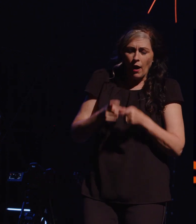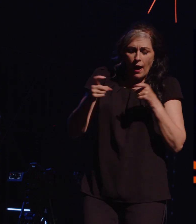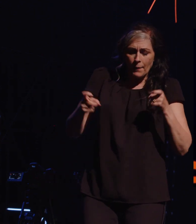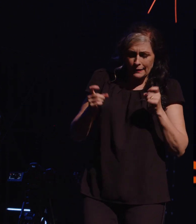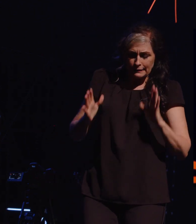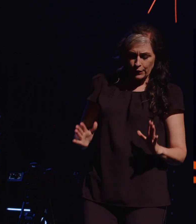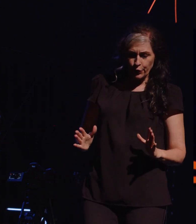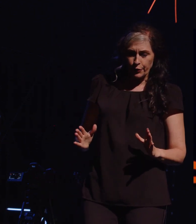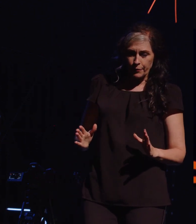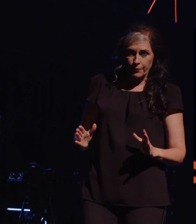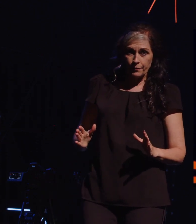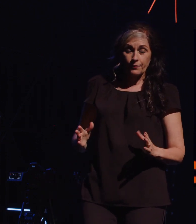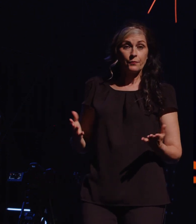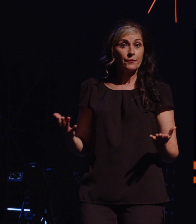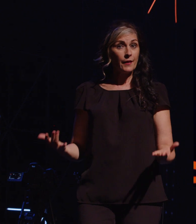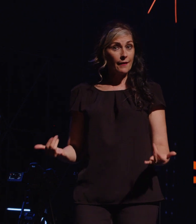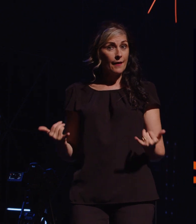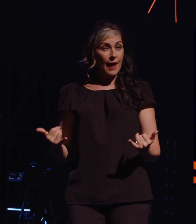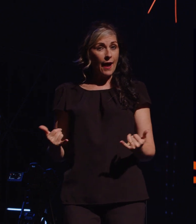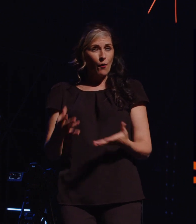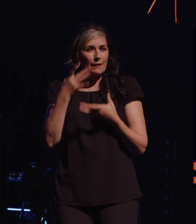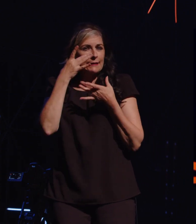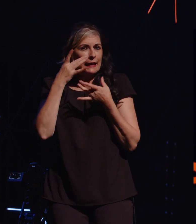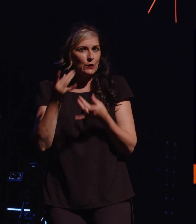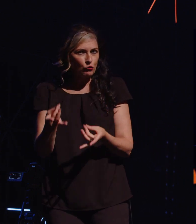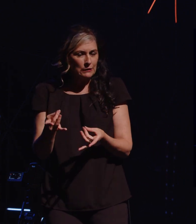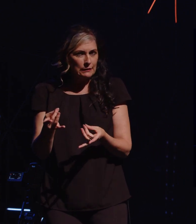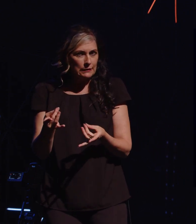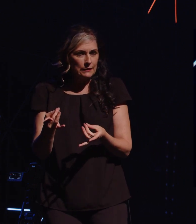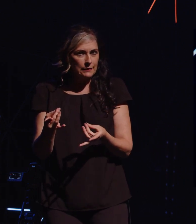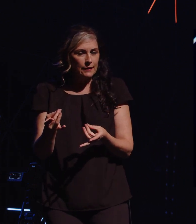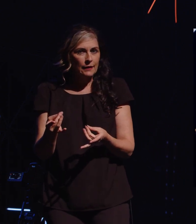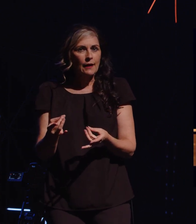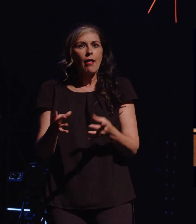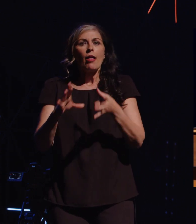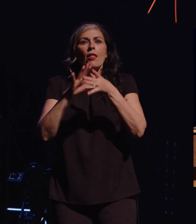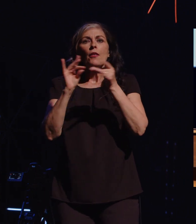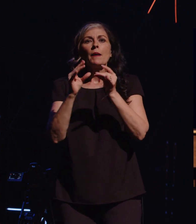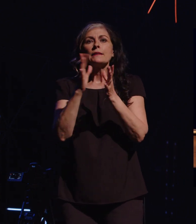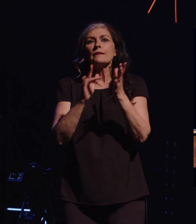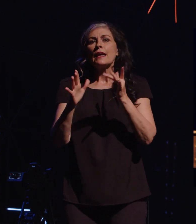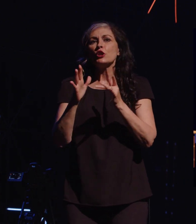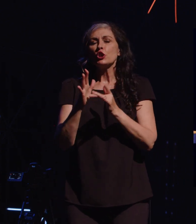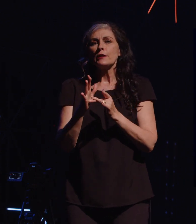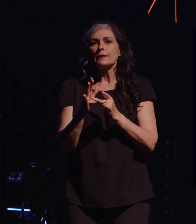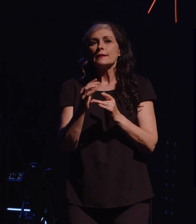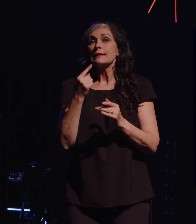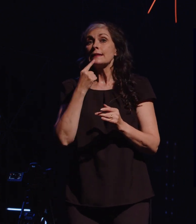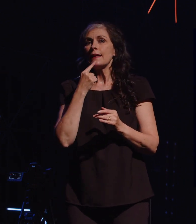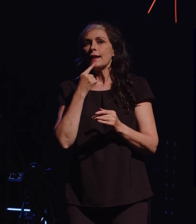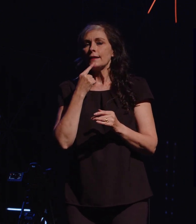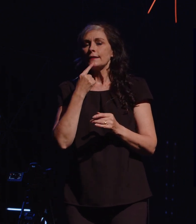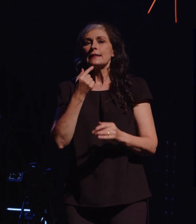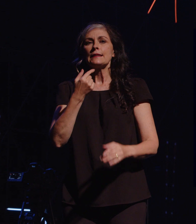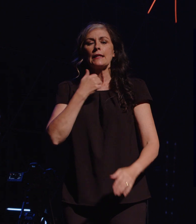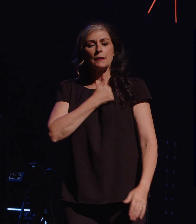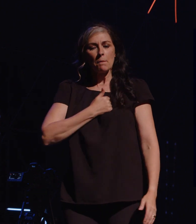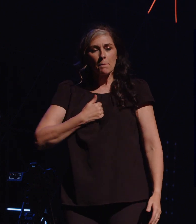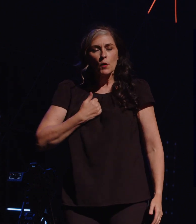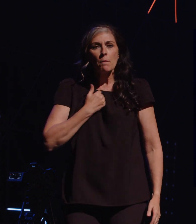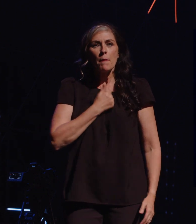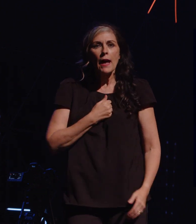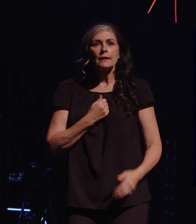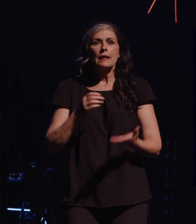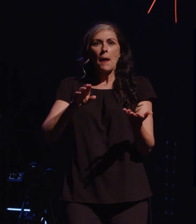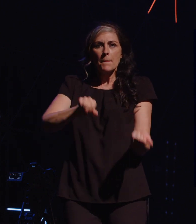sinful man. I think this is interesting. Because this is the message that Jesus comes in building his kingdom, repent and be